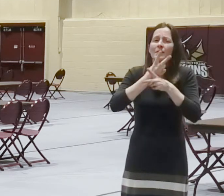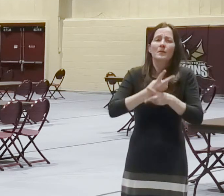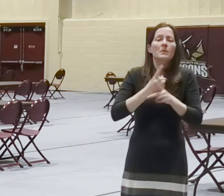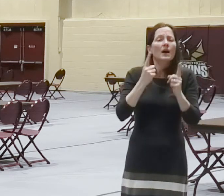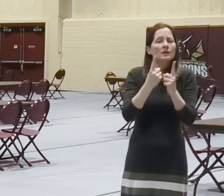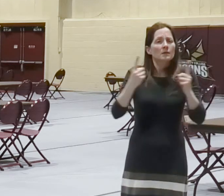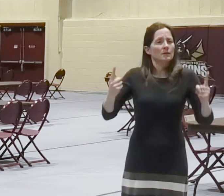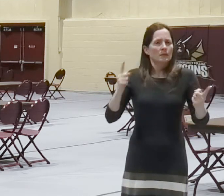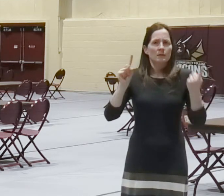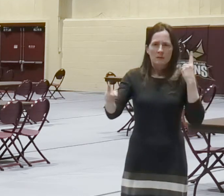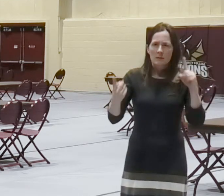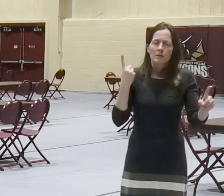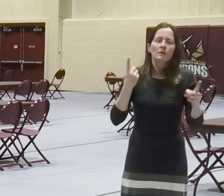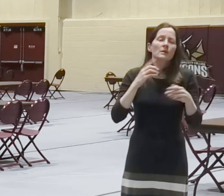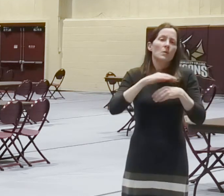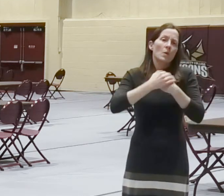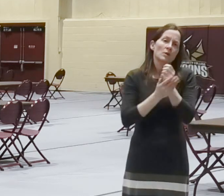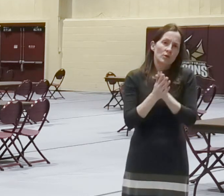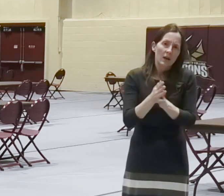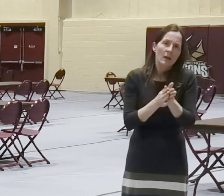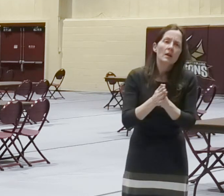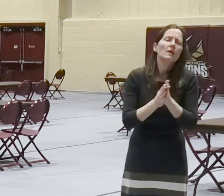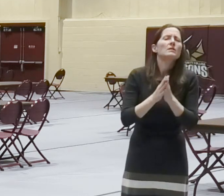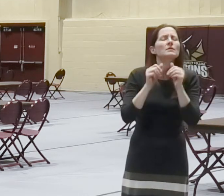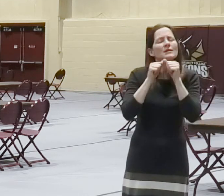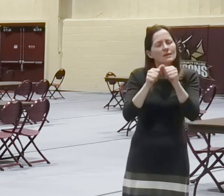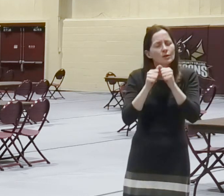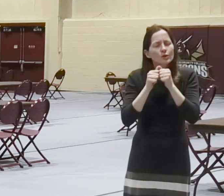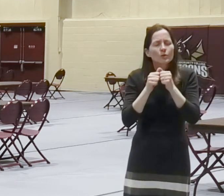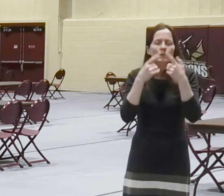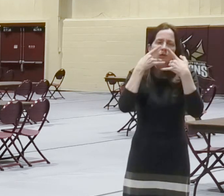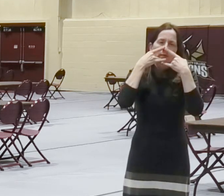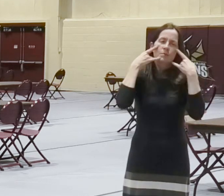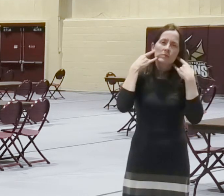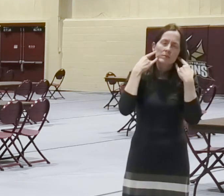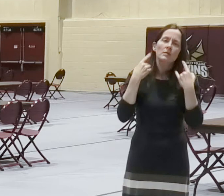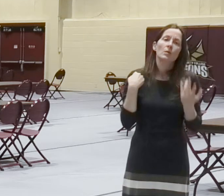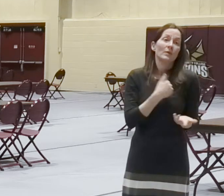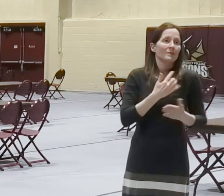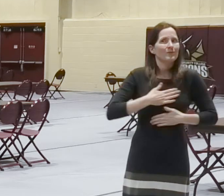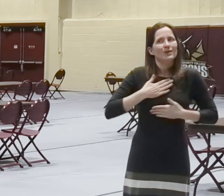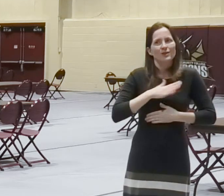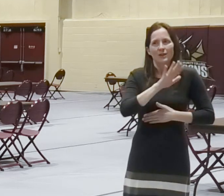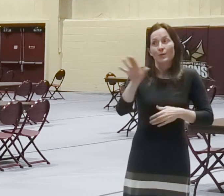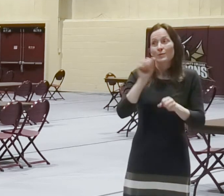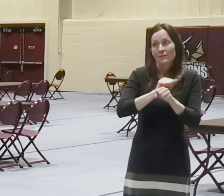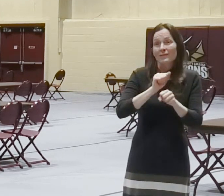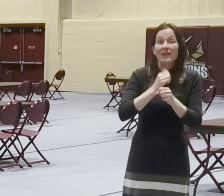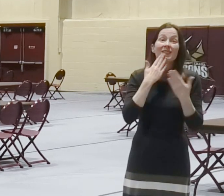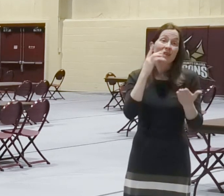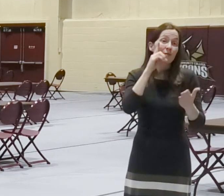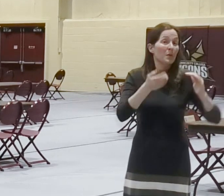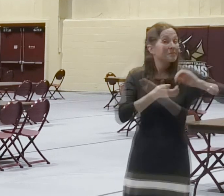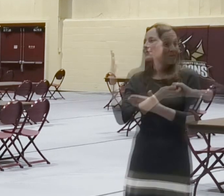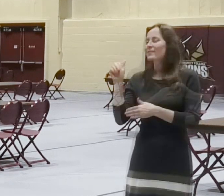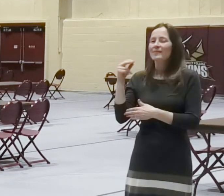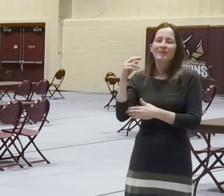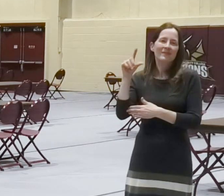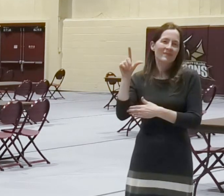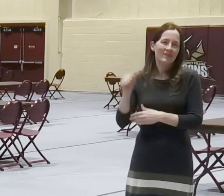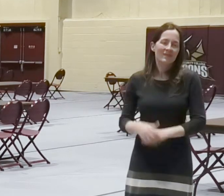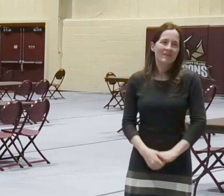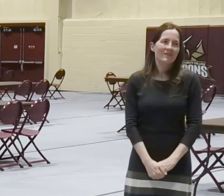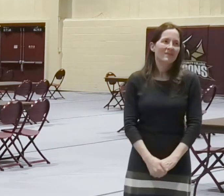distance, washing your hands, and continue to wear masks. We appreciate the effort, and thank you for the partnership.